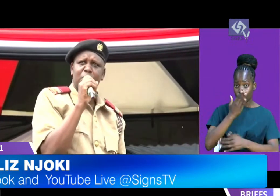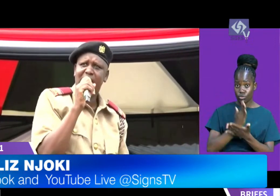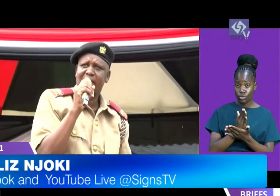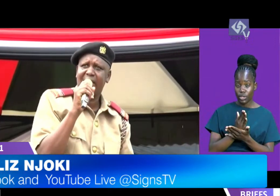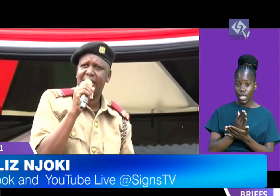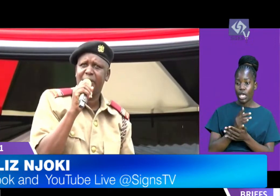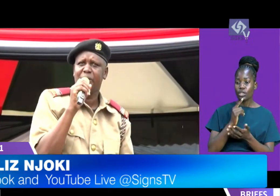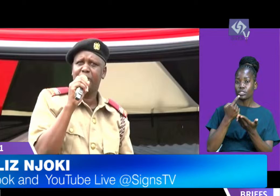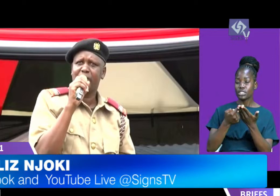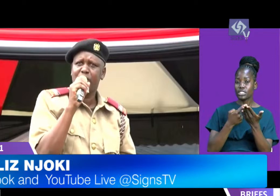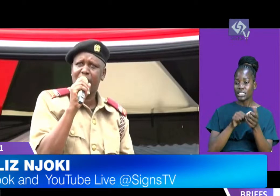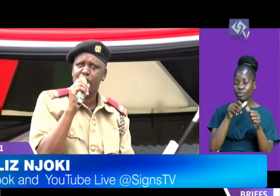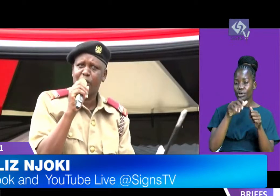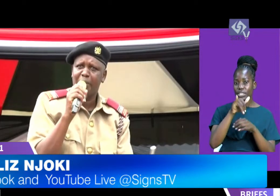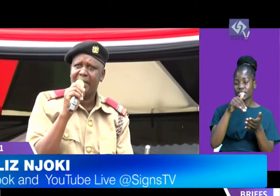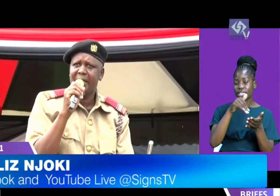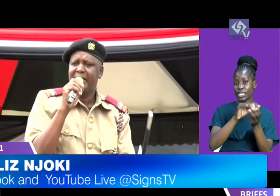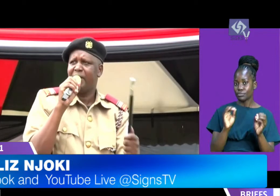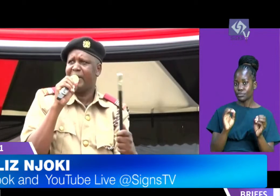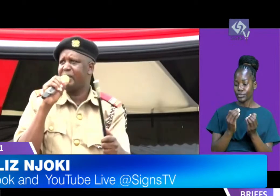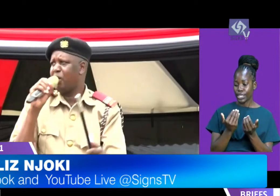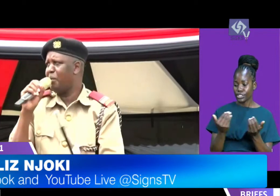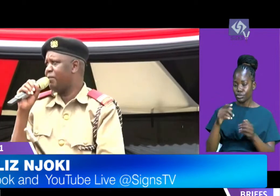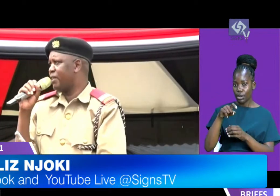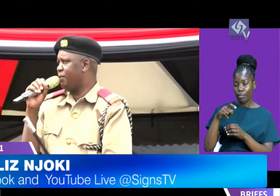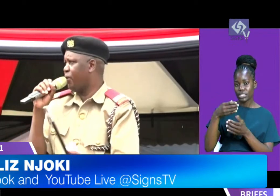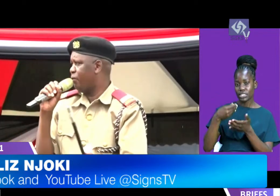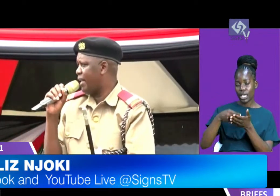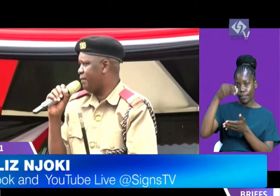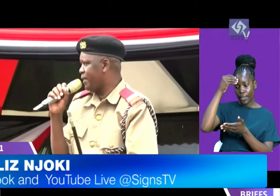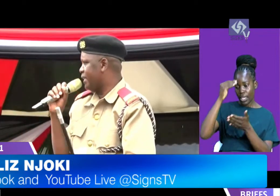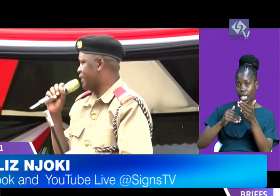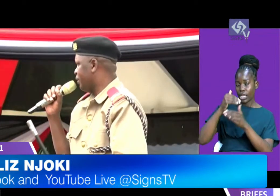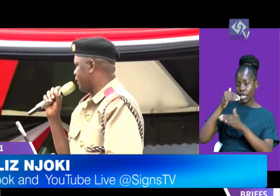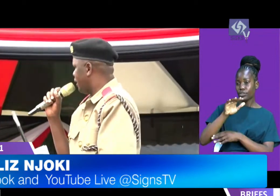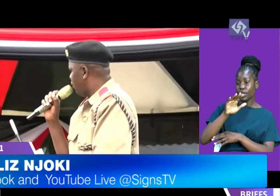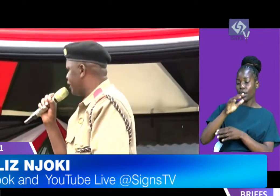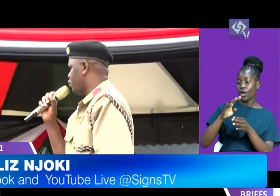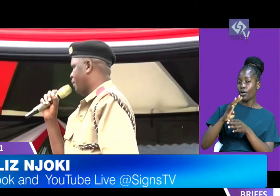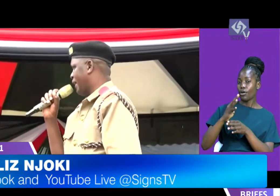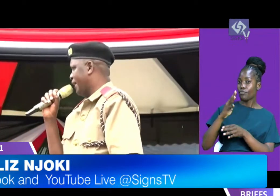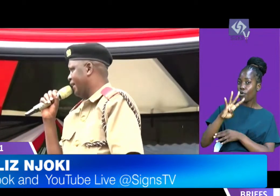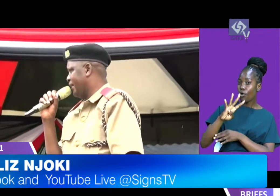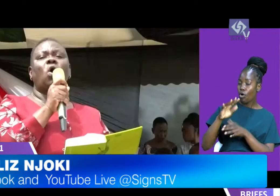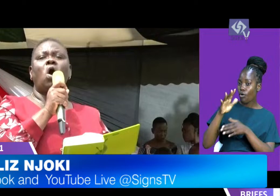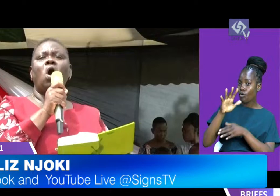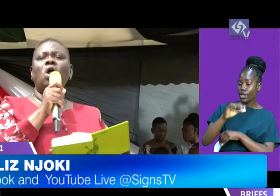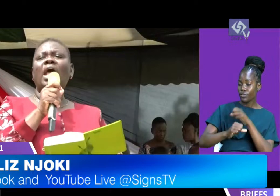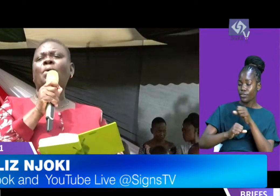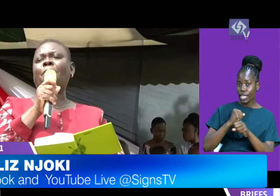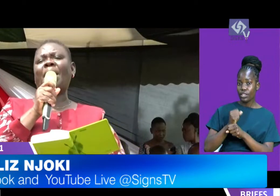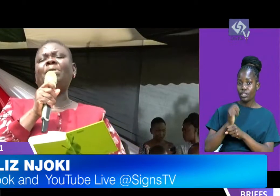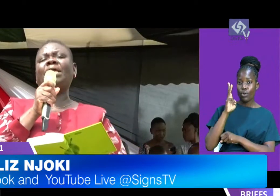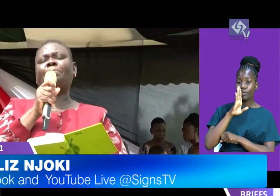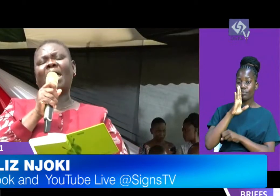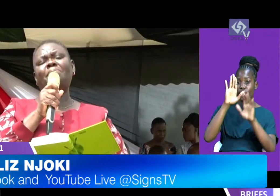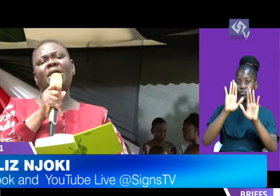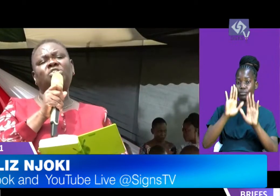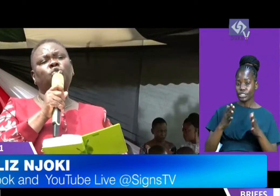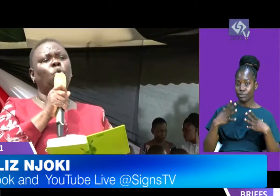Hatutazungumza sana hiyo. Watoto wasome, na wakisoma after 4-5 years watakuwa watu wa maana. All our public primary